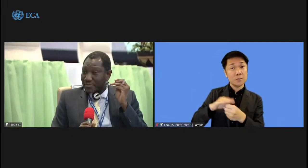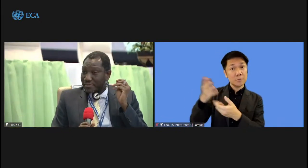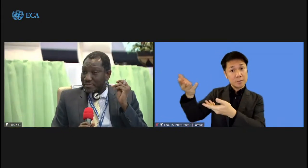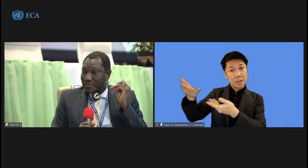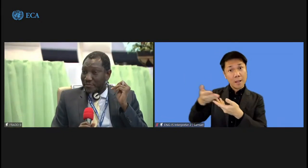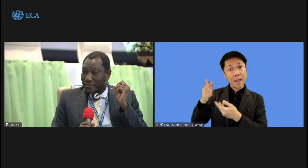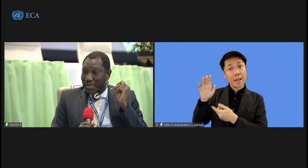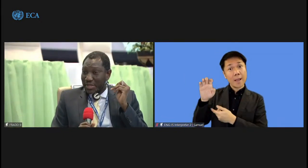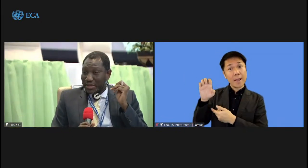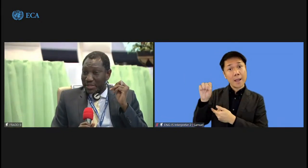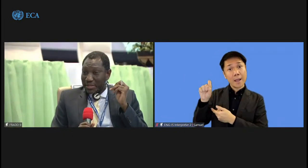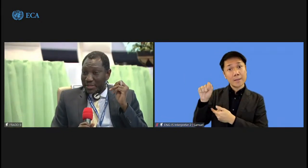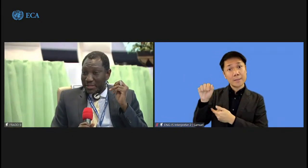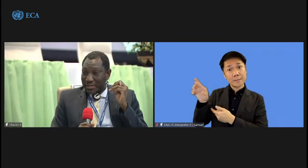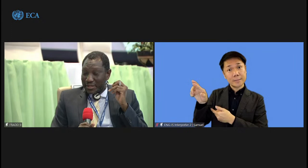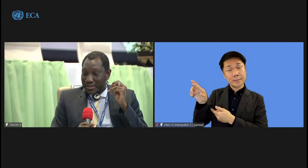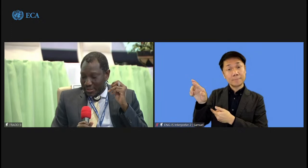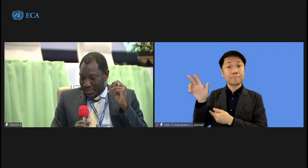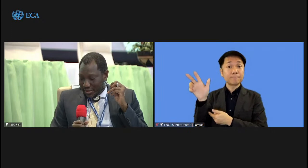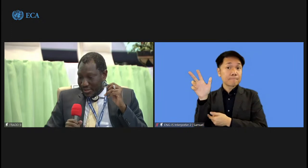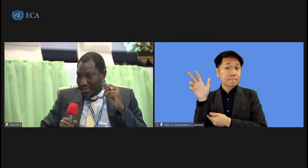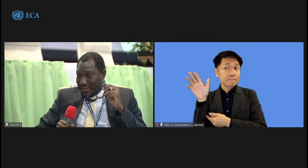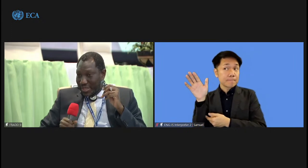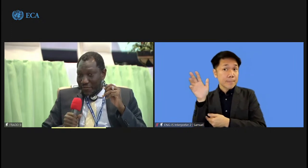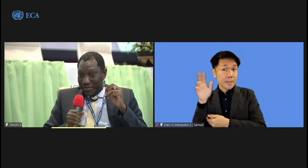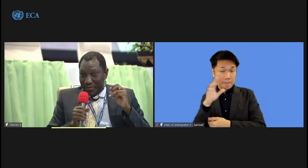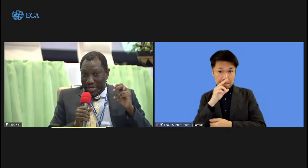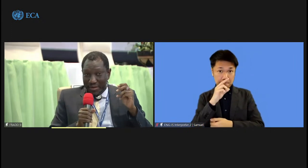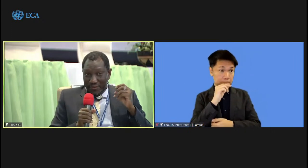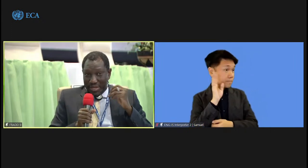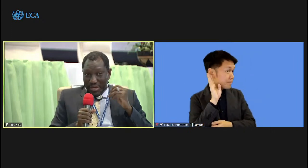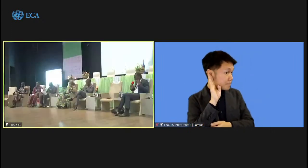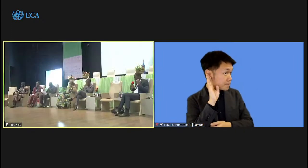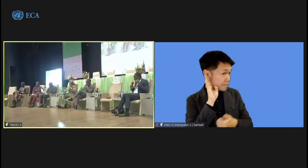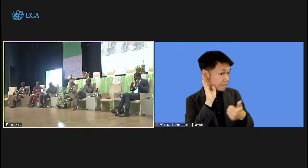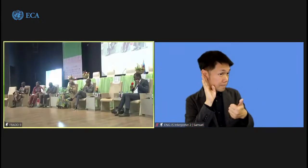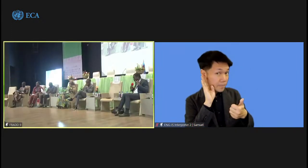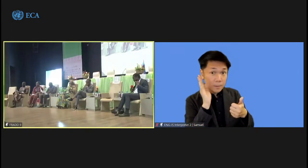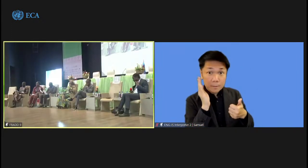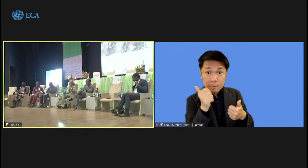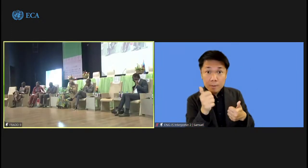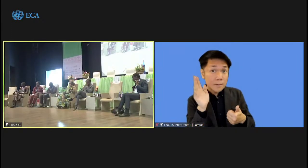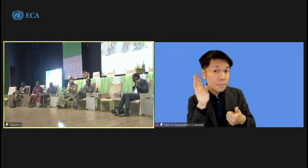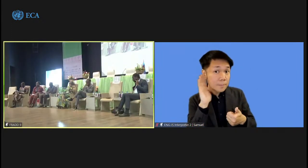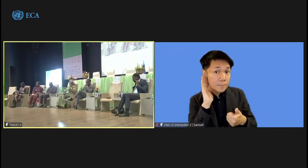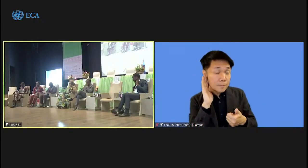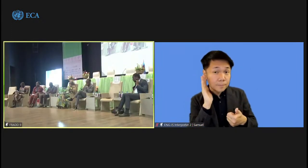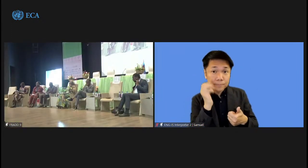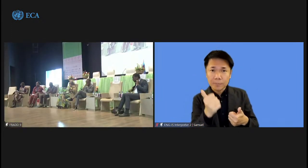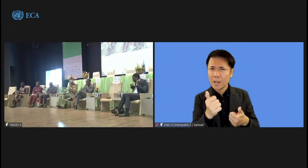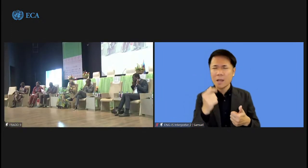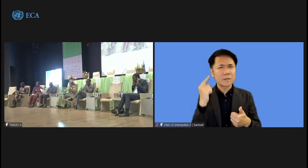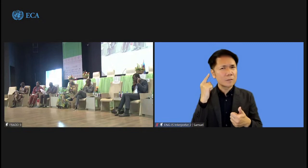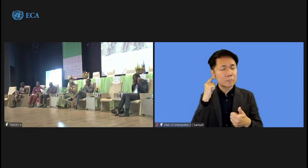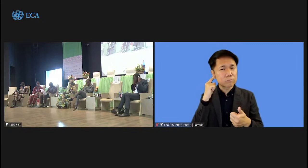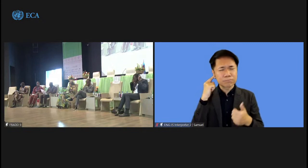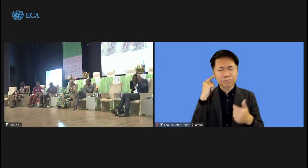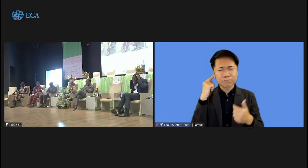Yes, I'm online. I don't know if you can hear me. I had very well. The intervention. I had some echo. You can hear